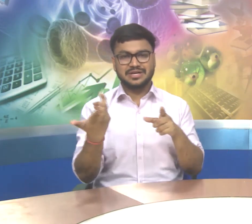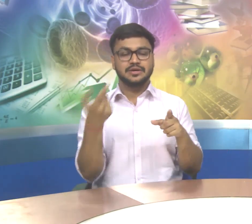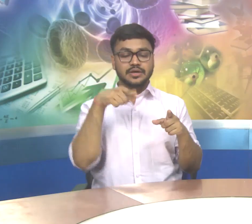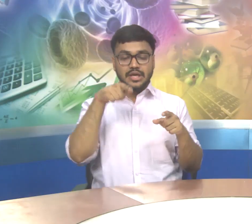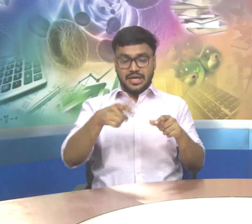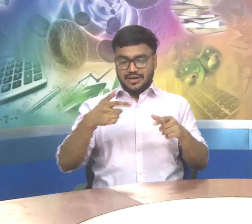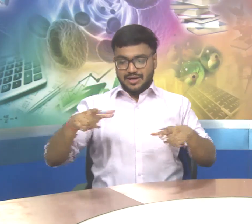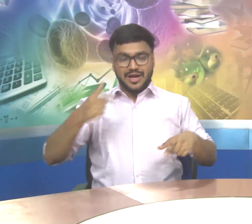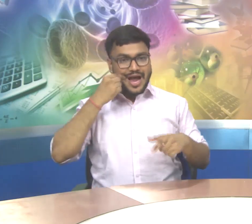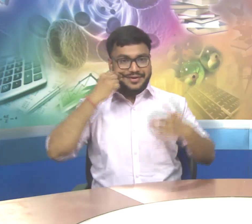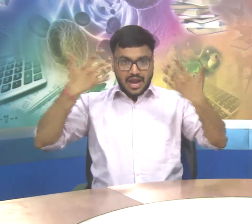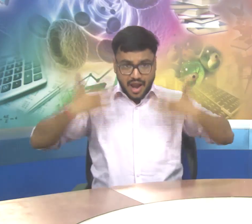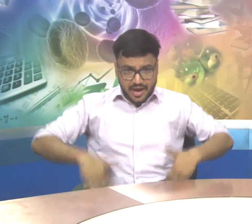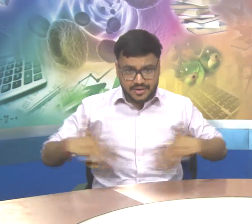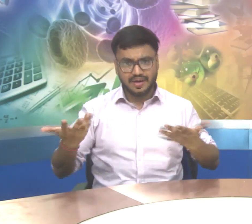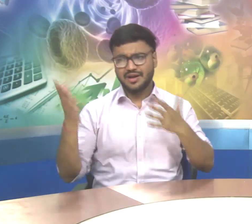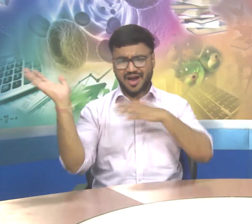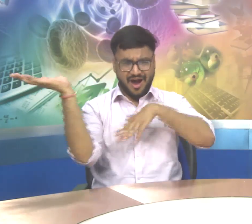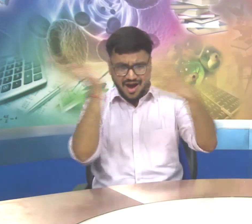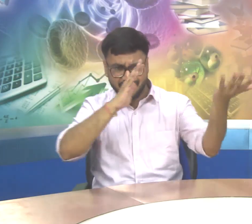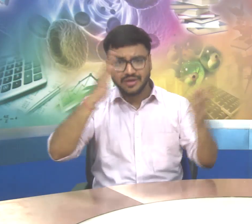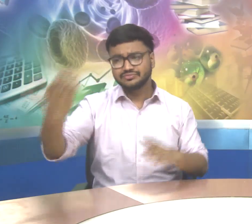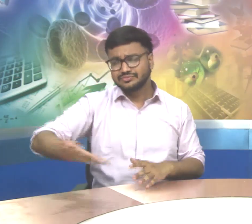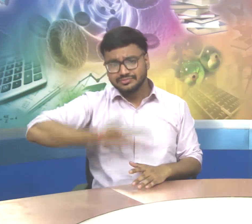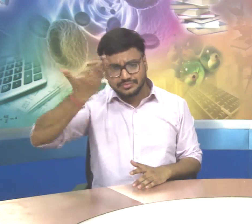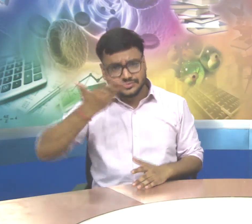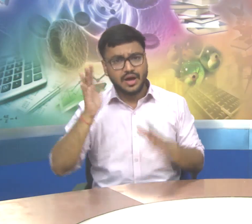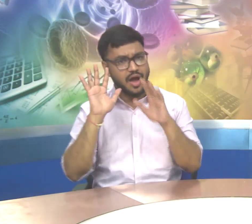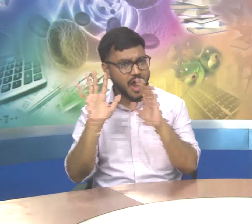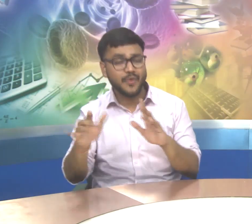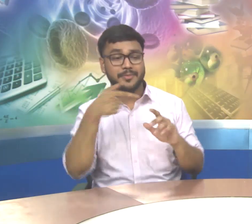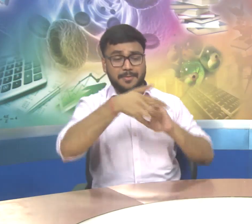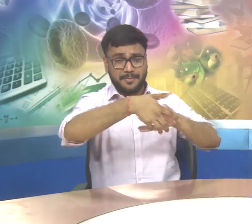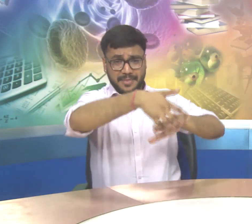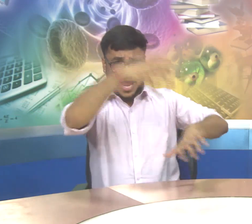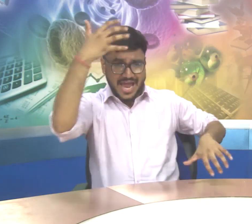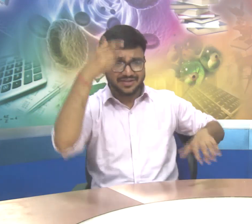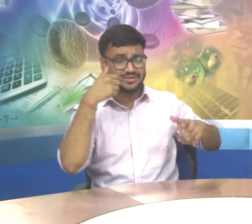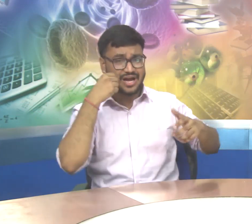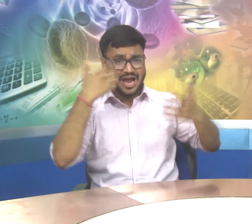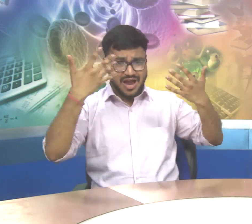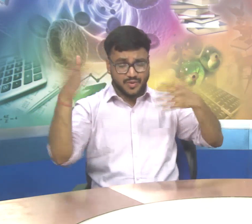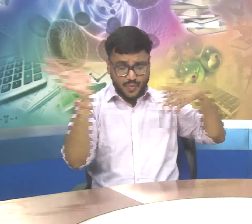refers to living things like plants, animals and microorganisms, etc.